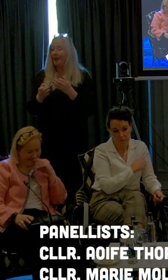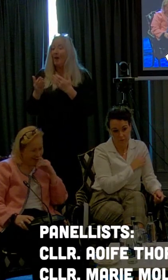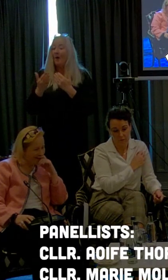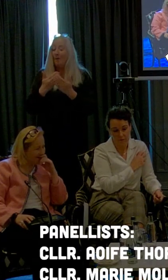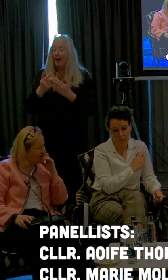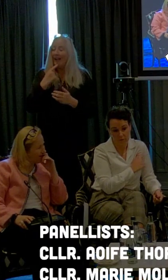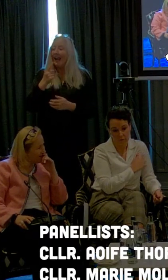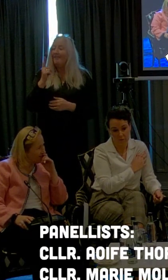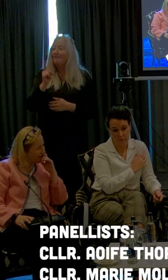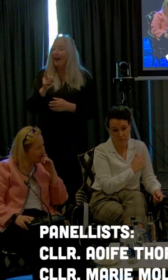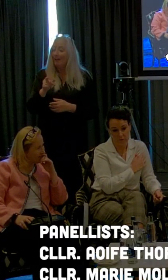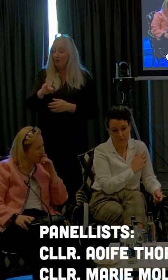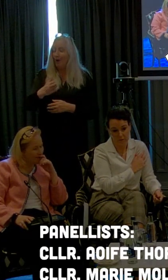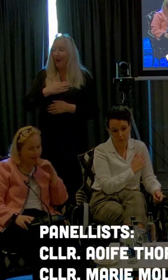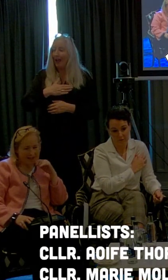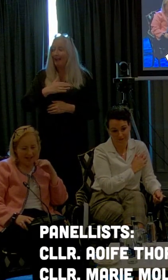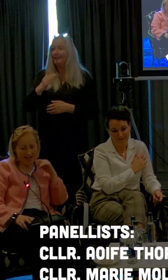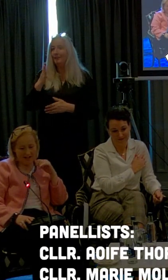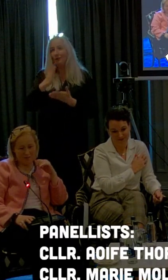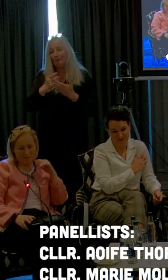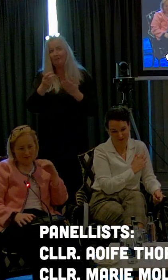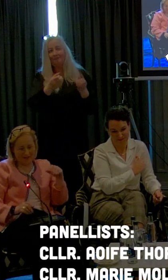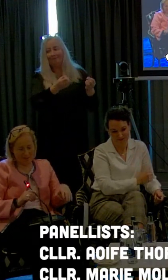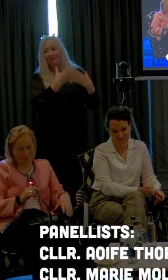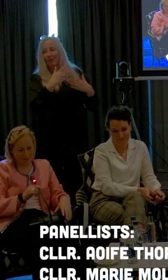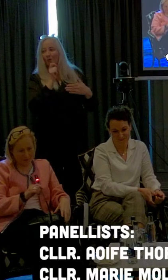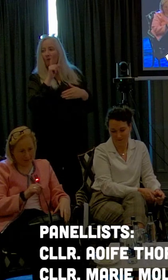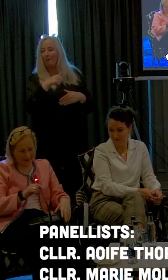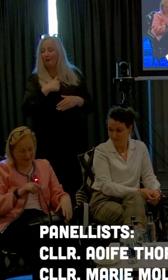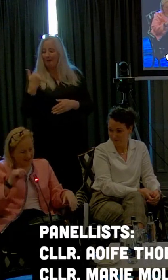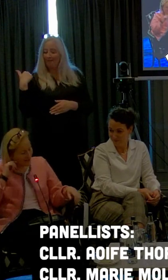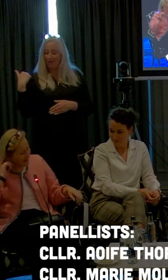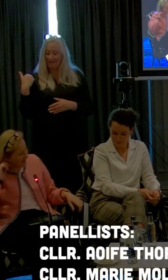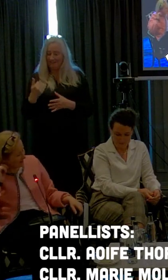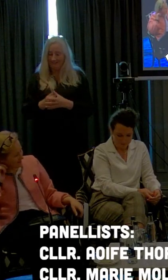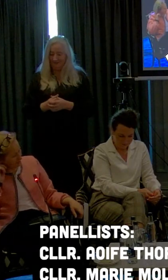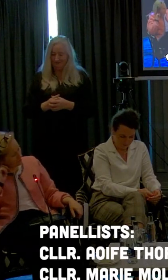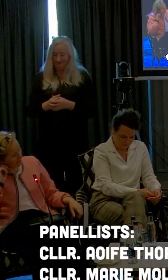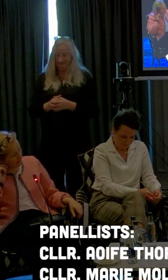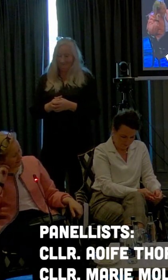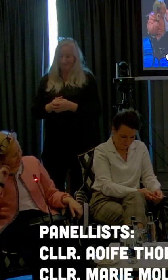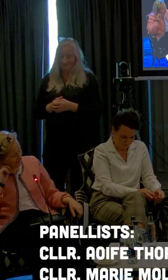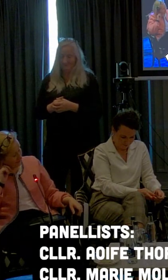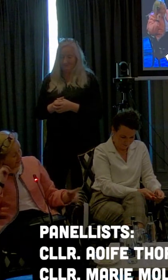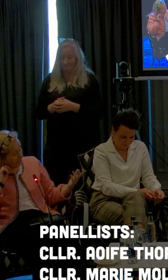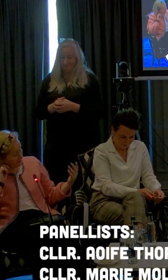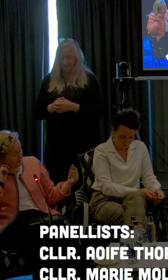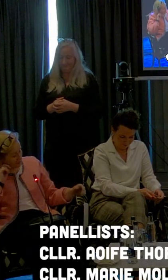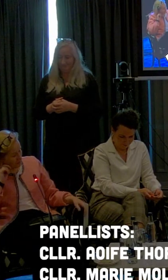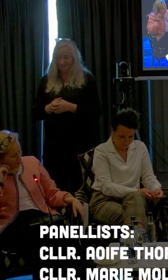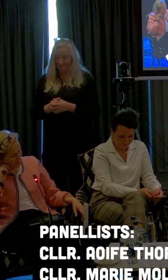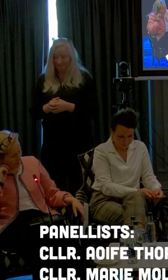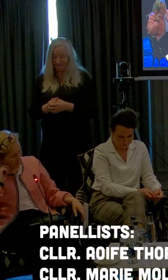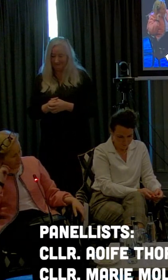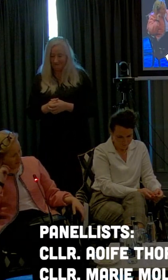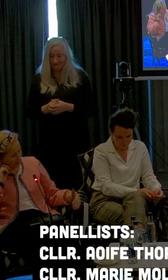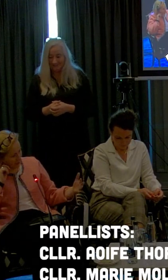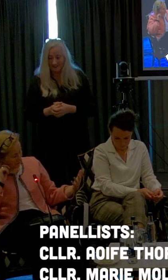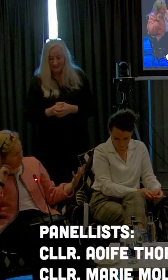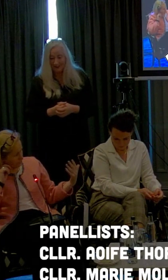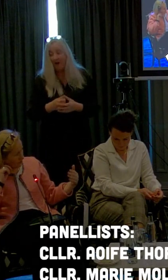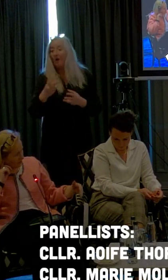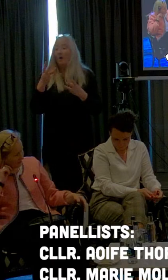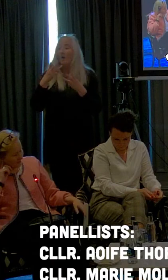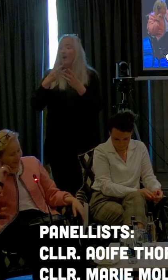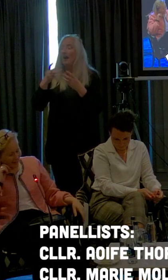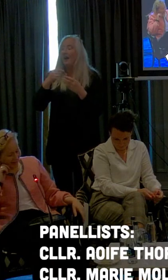like that someone would have given you? I suppose looking back in it, I've often spoken to people about when I got the